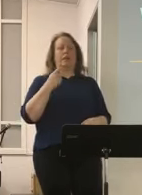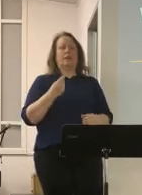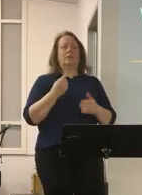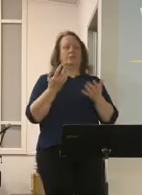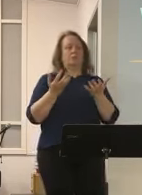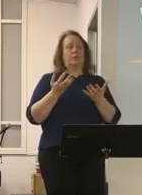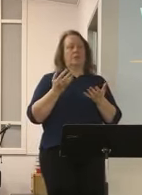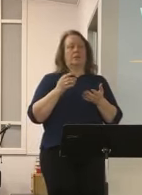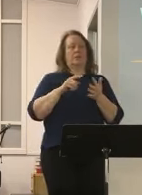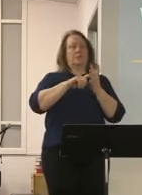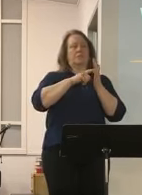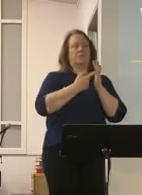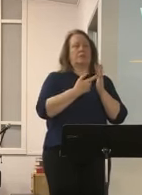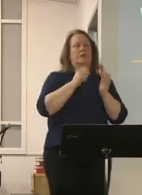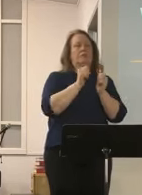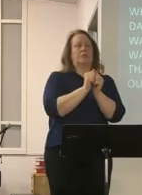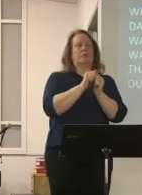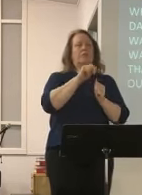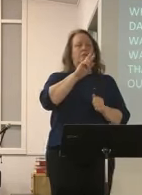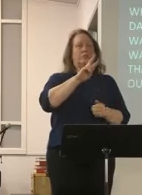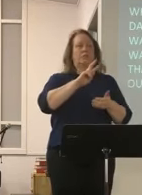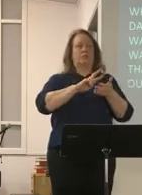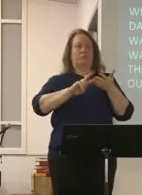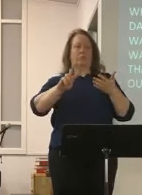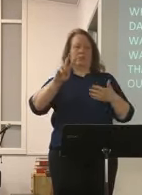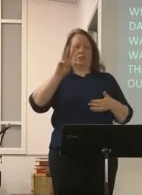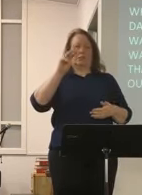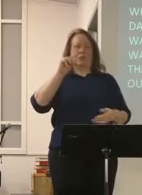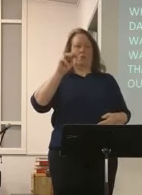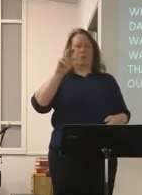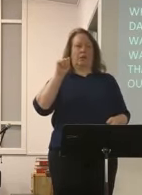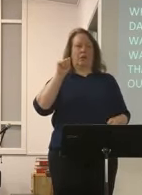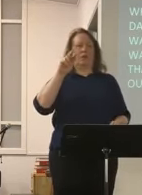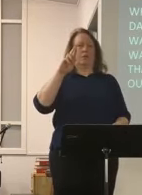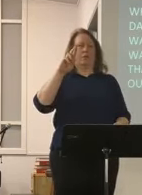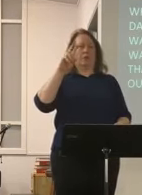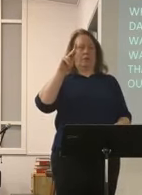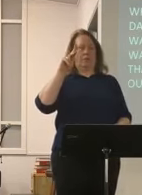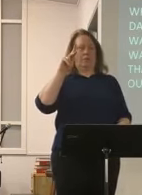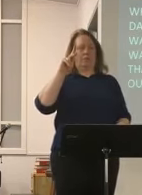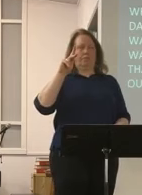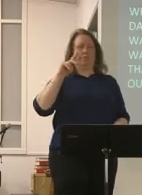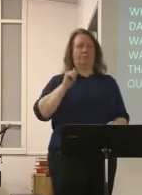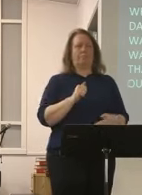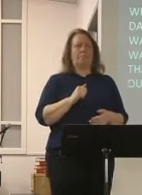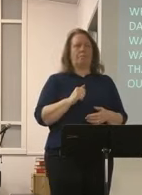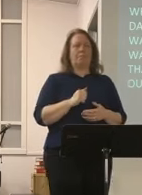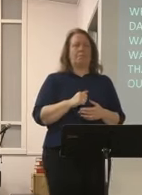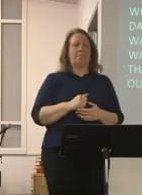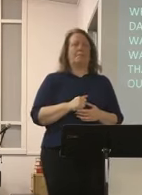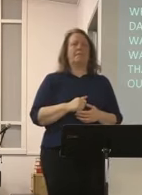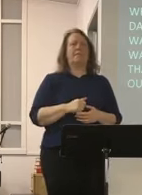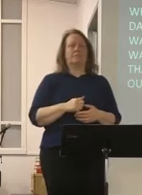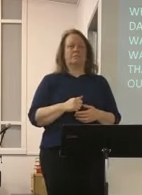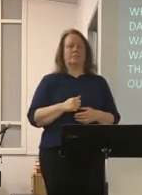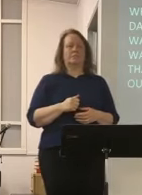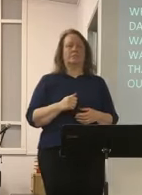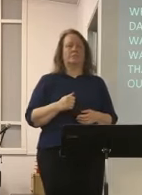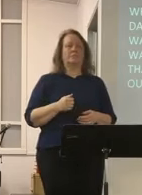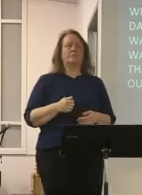this passage with two verses in Mark, and just to give us the